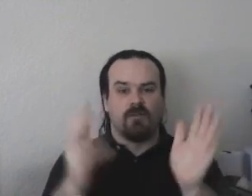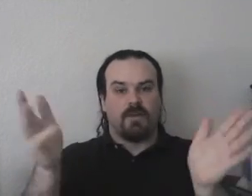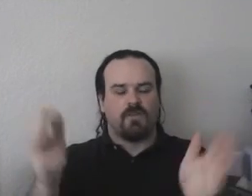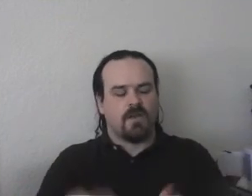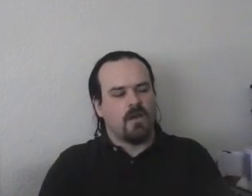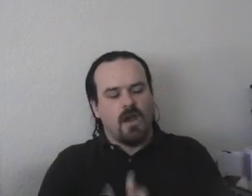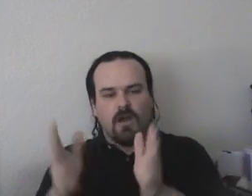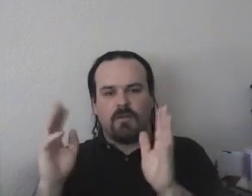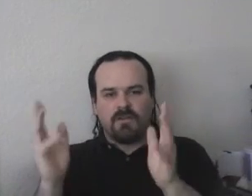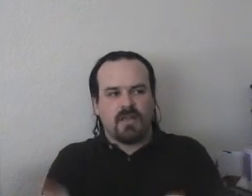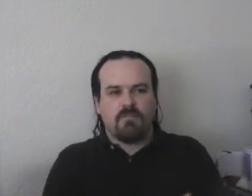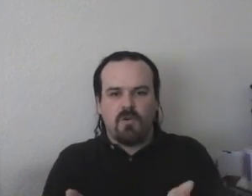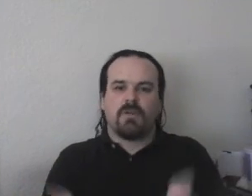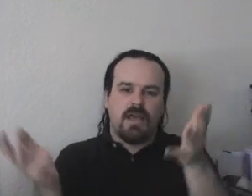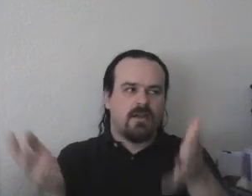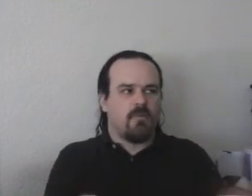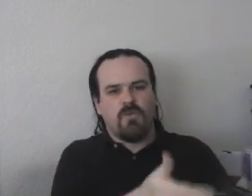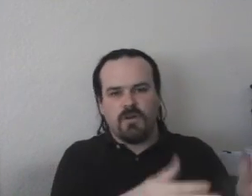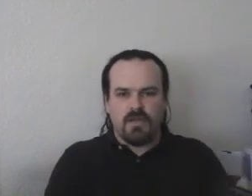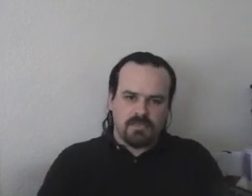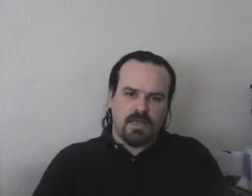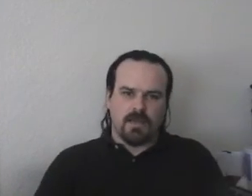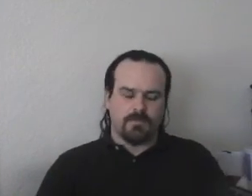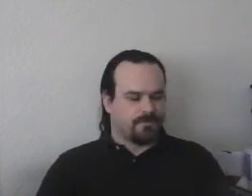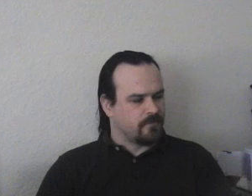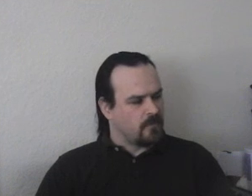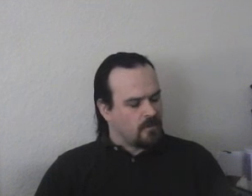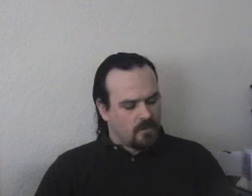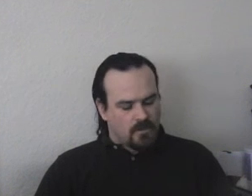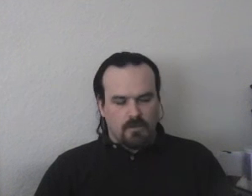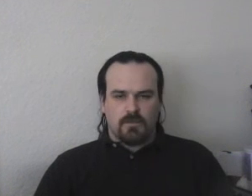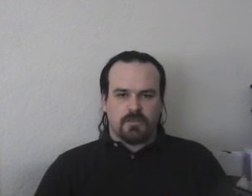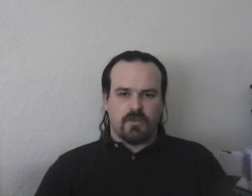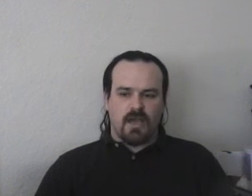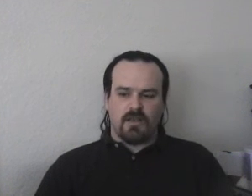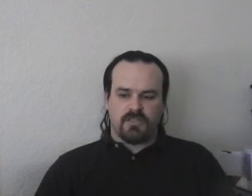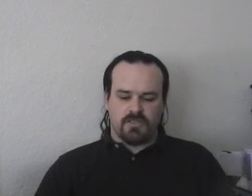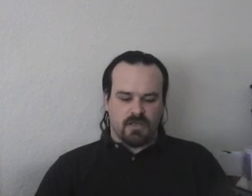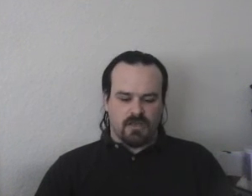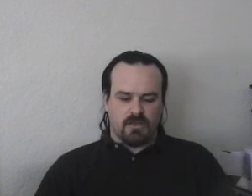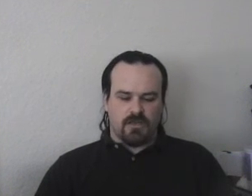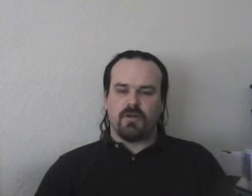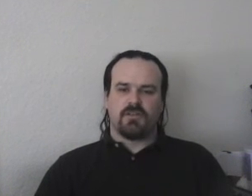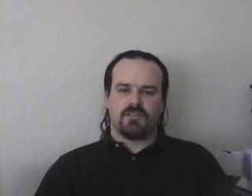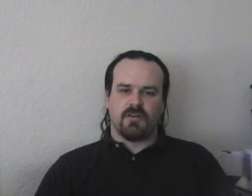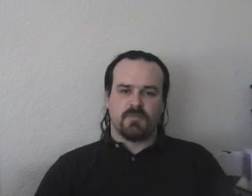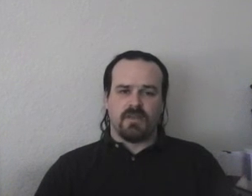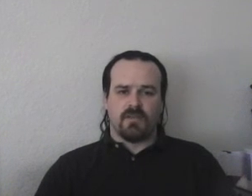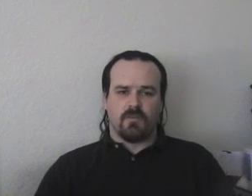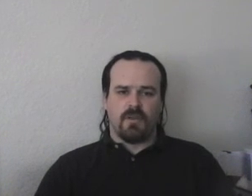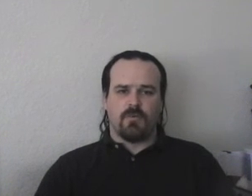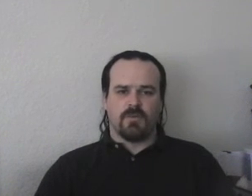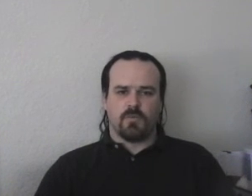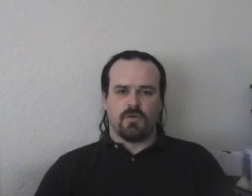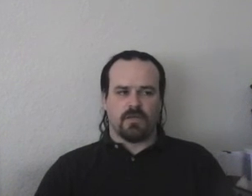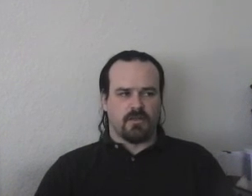Imagine that. Until I get bored with that, and then I move on to the next thing. So yeah, I just, you know, it disturbs me that there are people in this world that can do